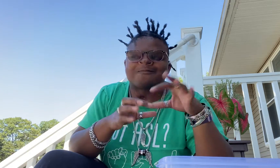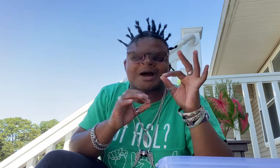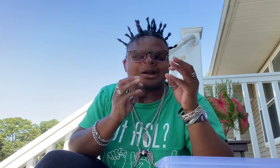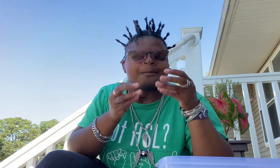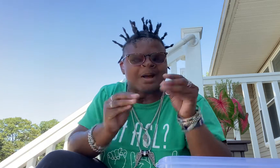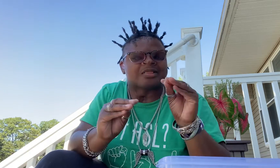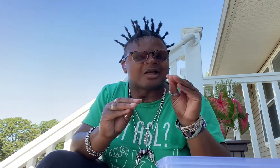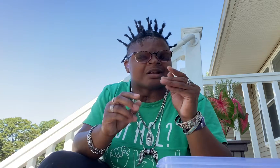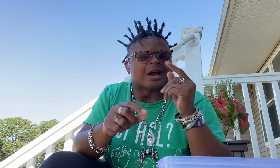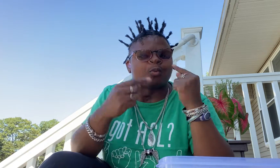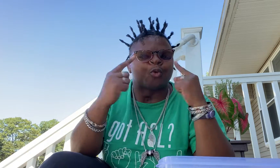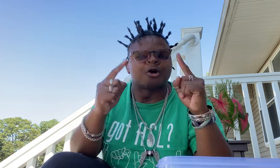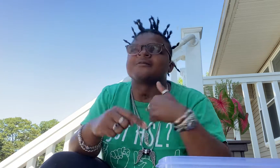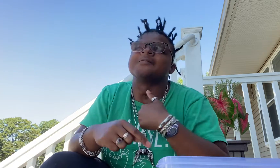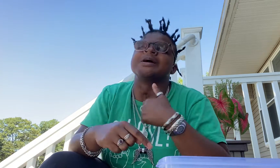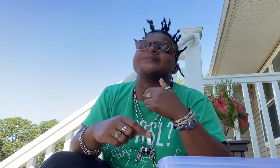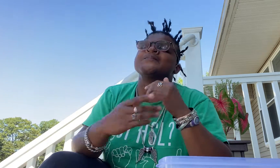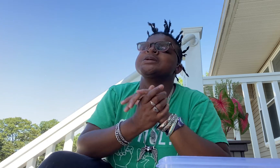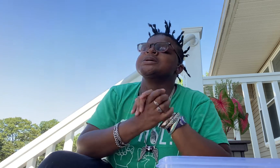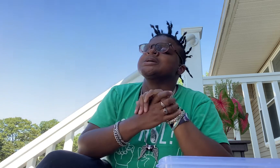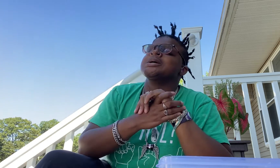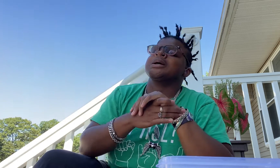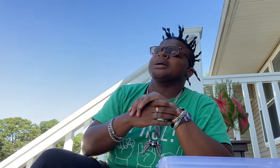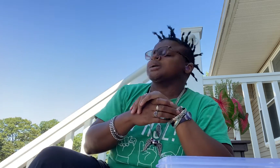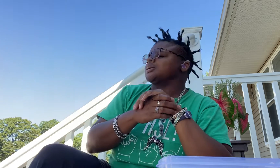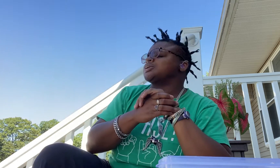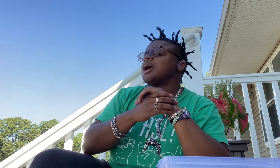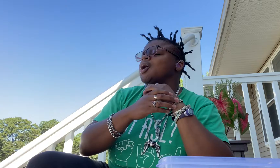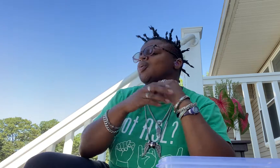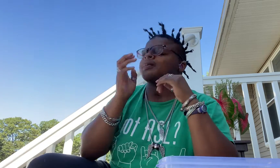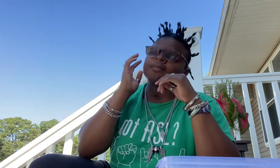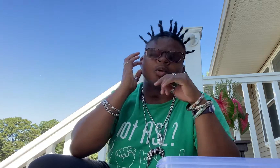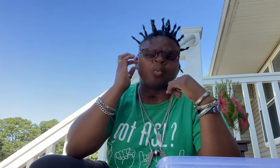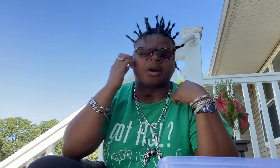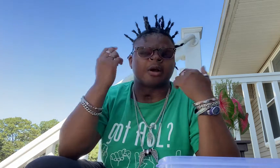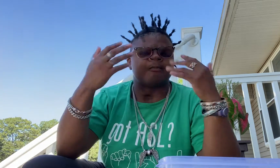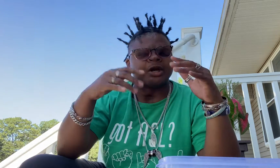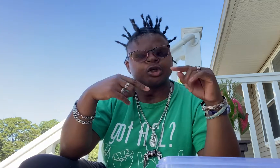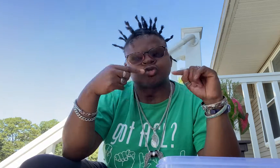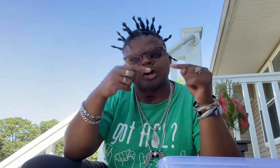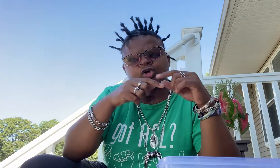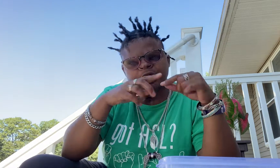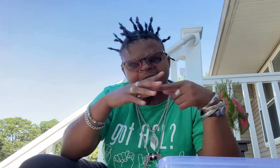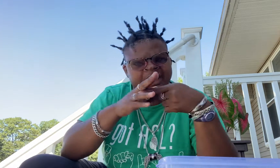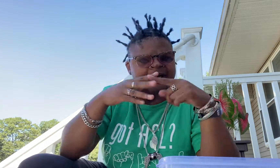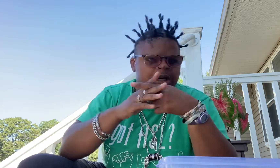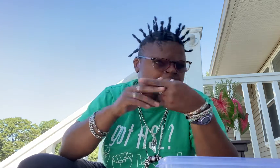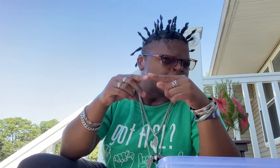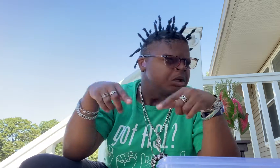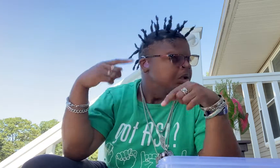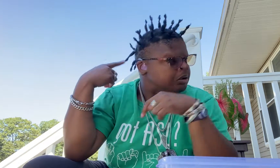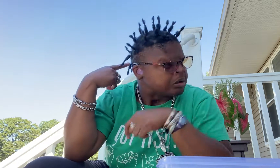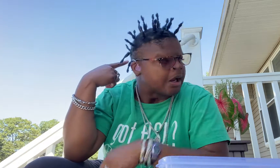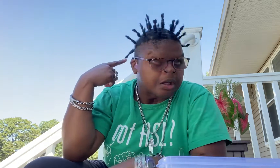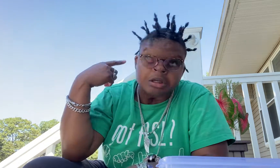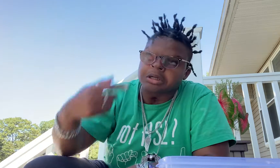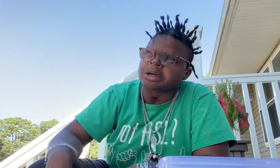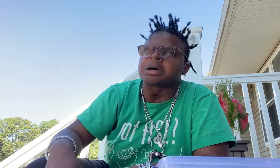found a method that works for me. So once I'm finished crocheting this, oh